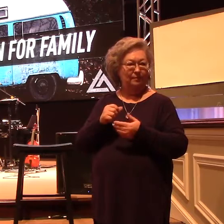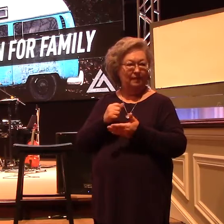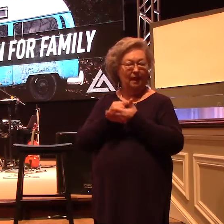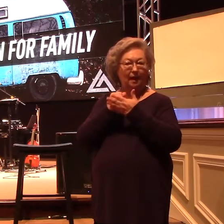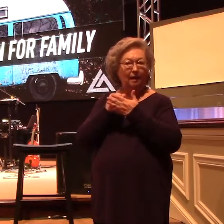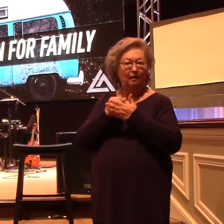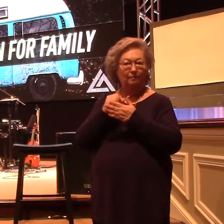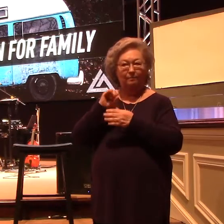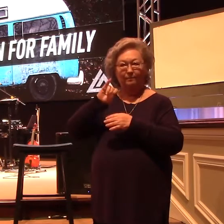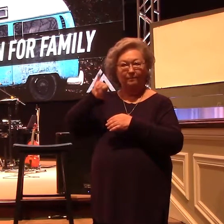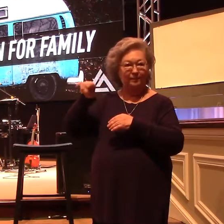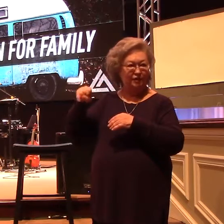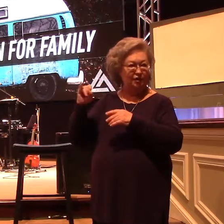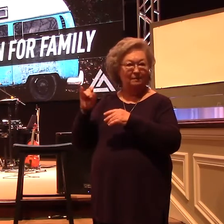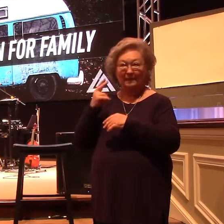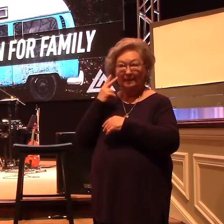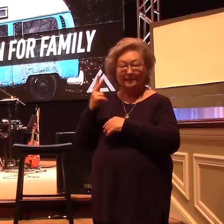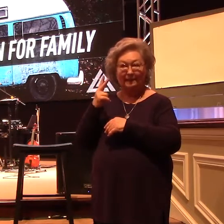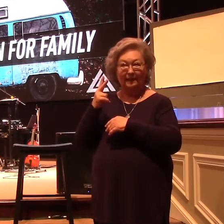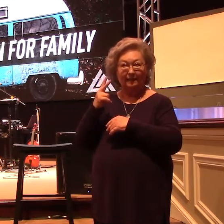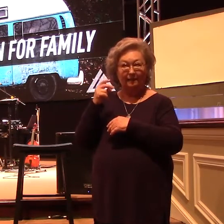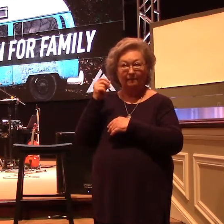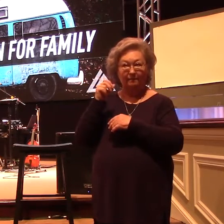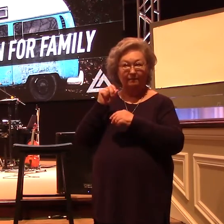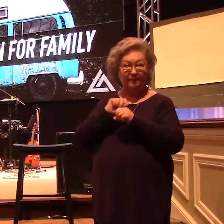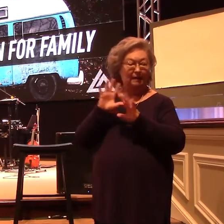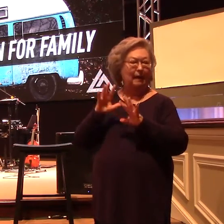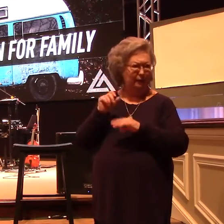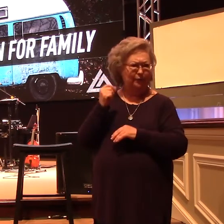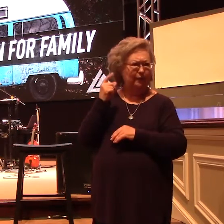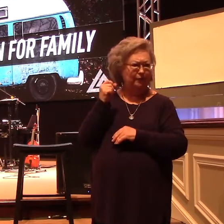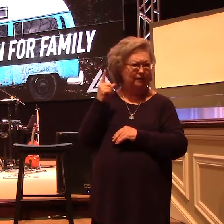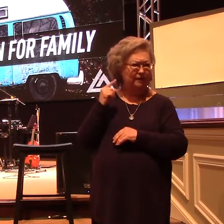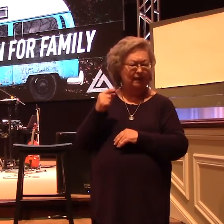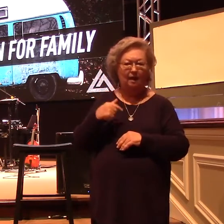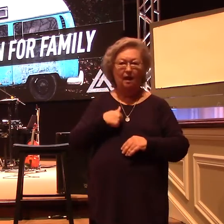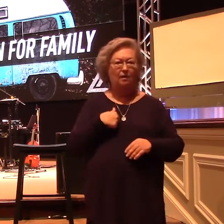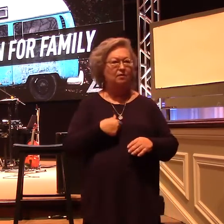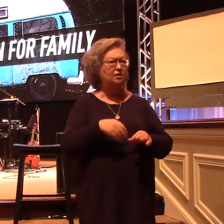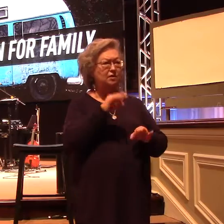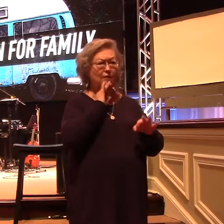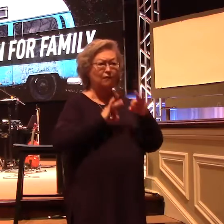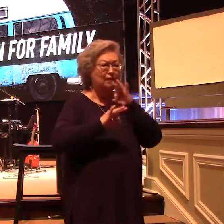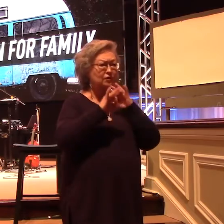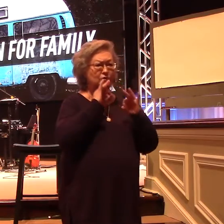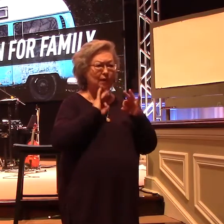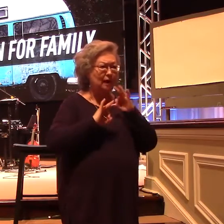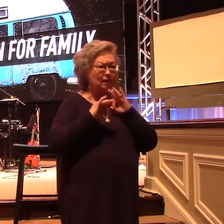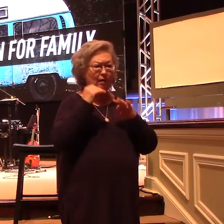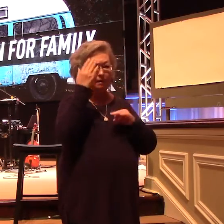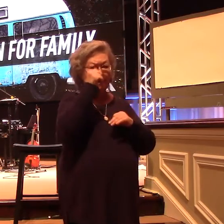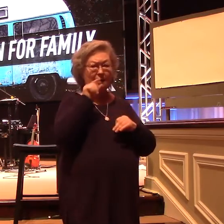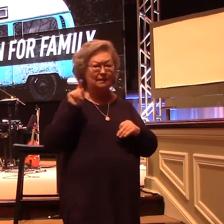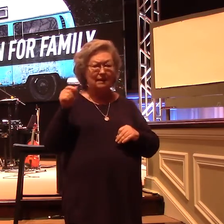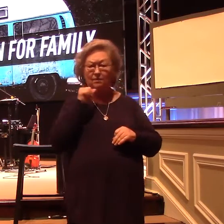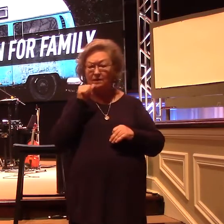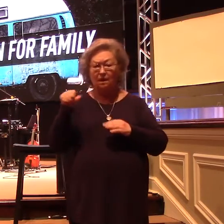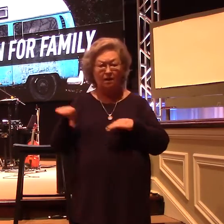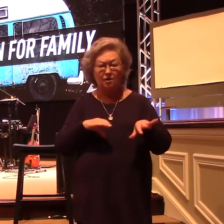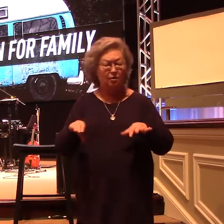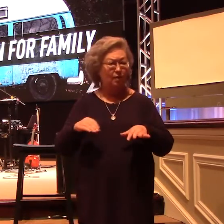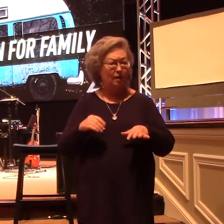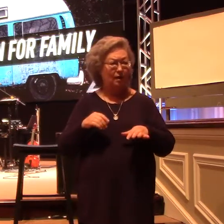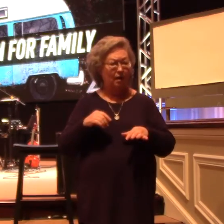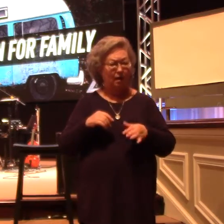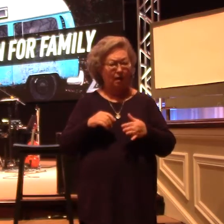it. And you guys can laugh, but I was serious because I was so frustrated that he wasn't doing what I thought he should do. And